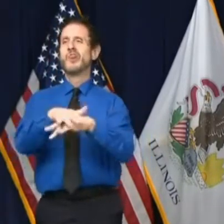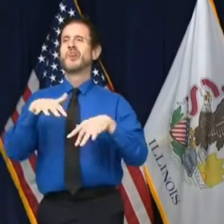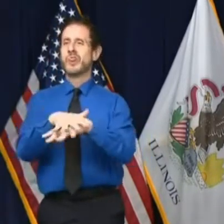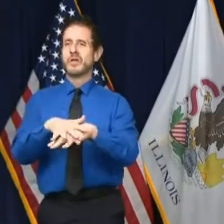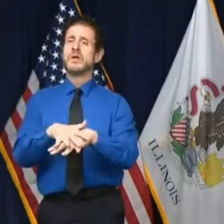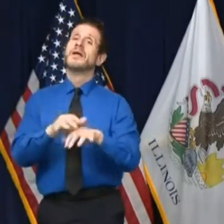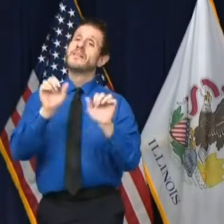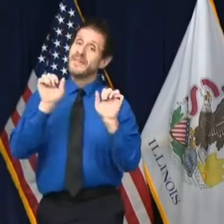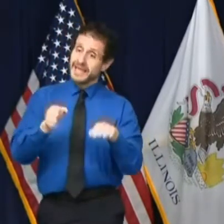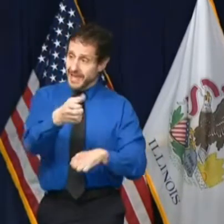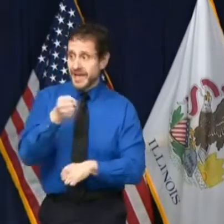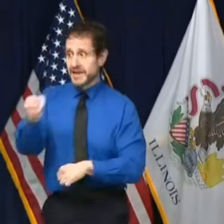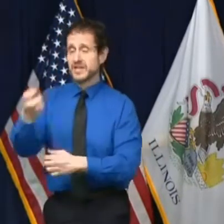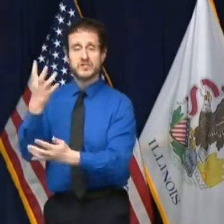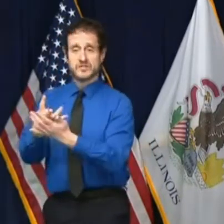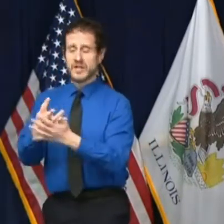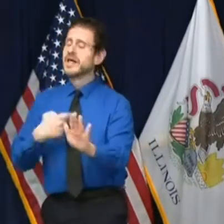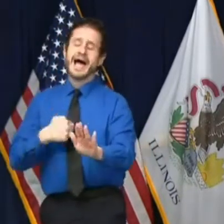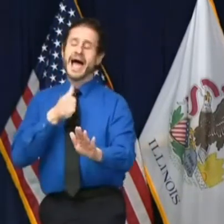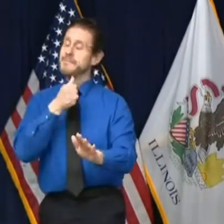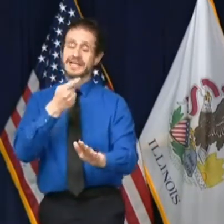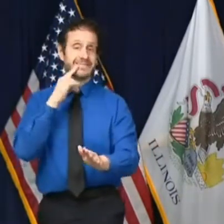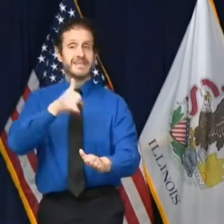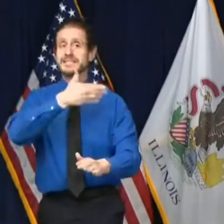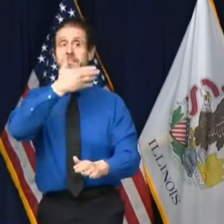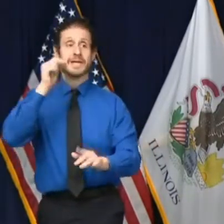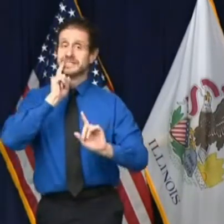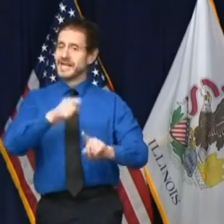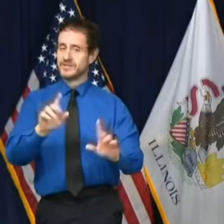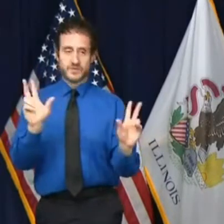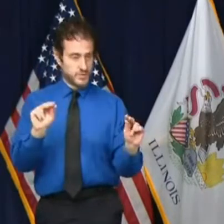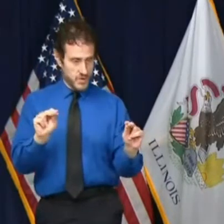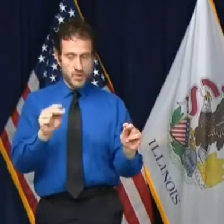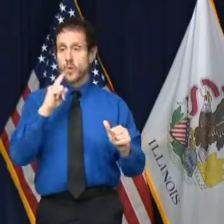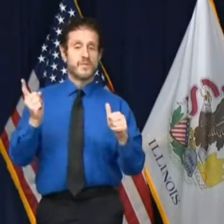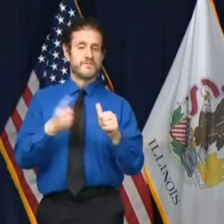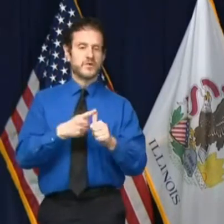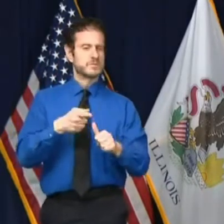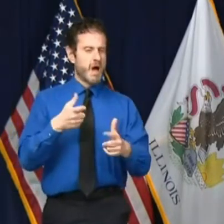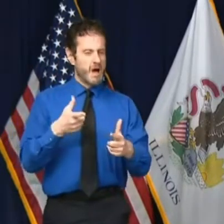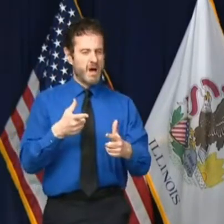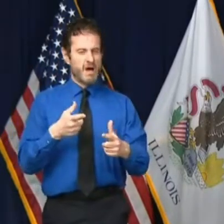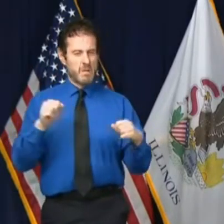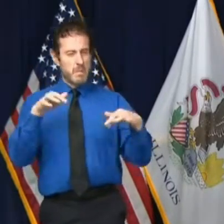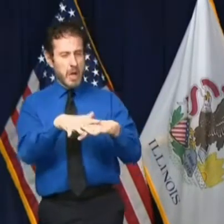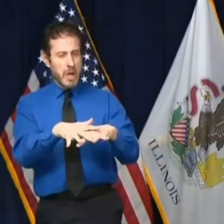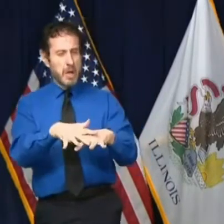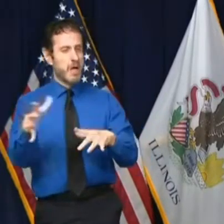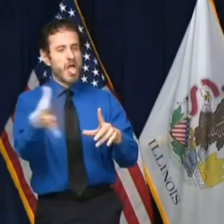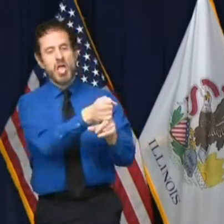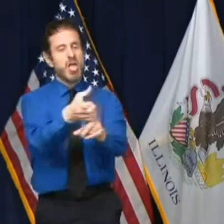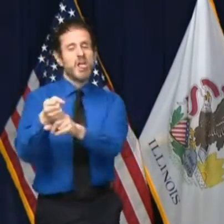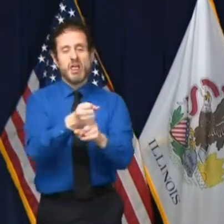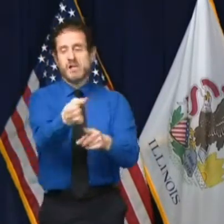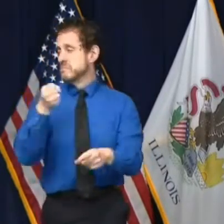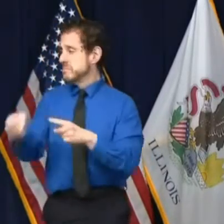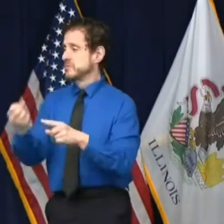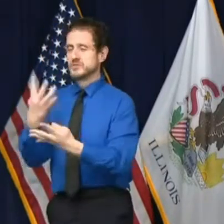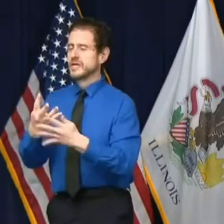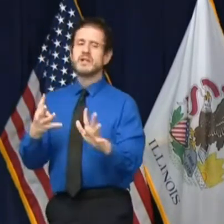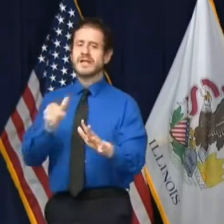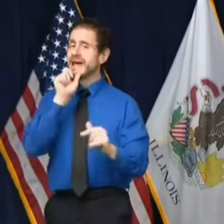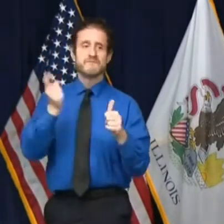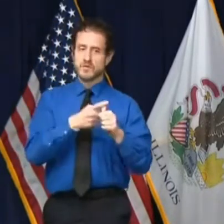And I'm not suggesting that that's the best answer or the first answer, but it is something that's an option for local